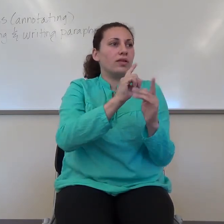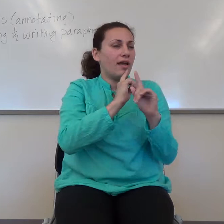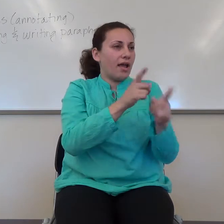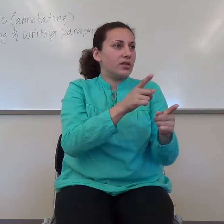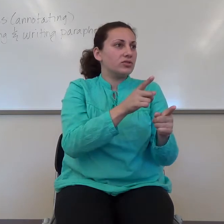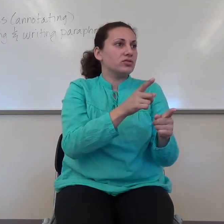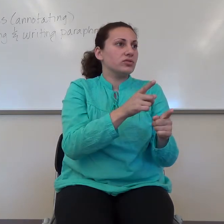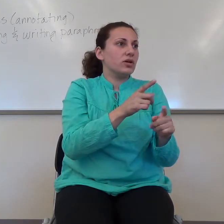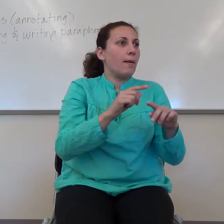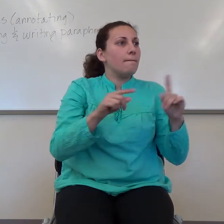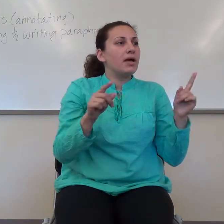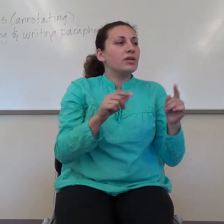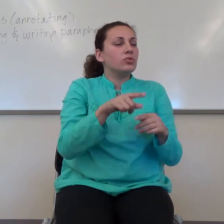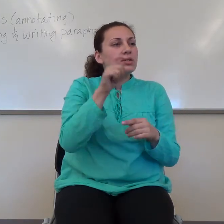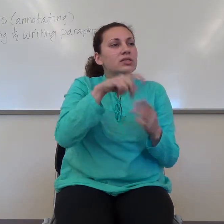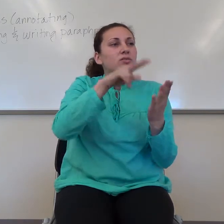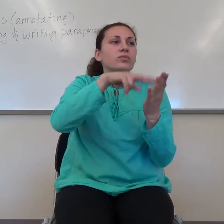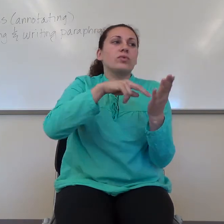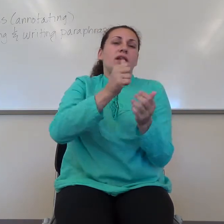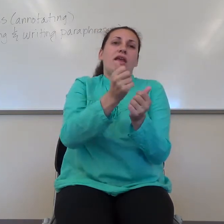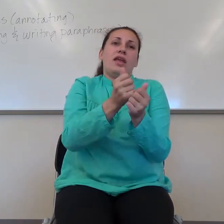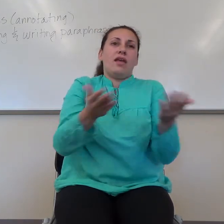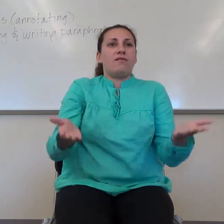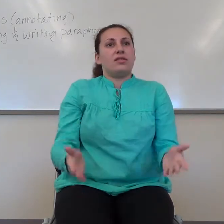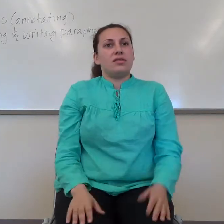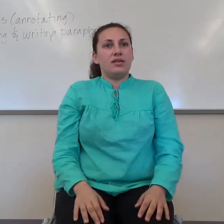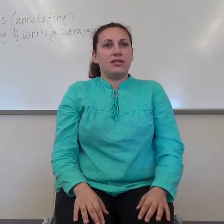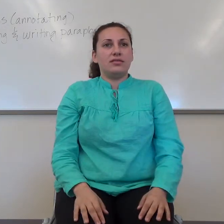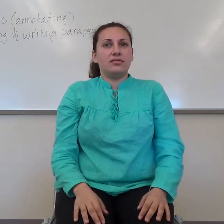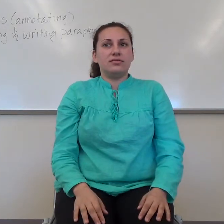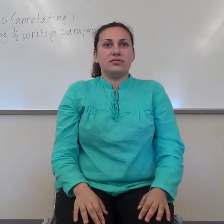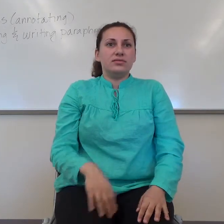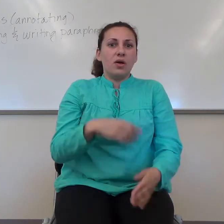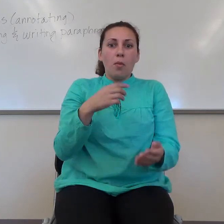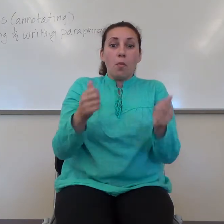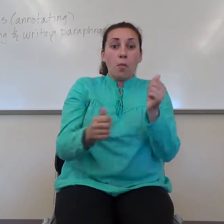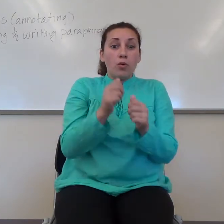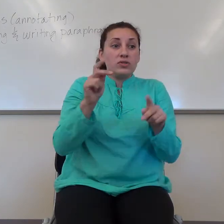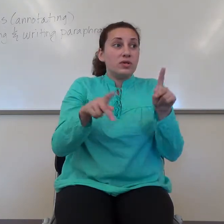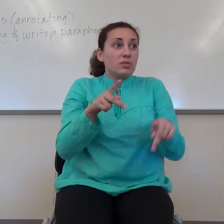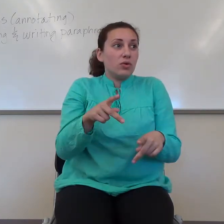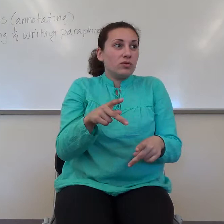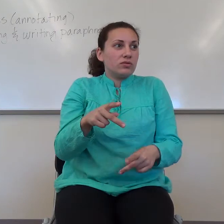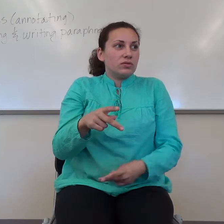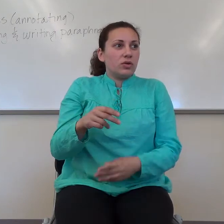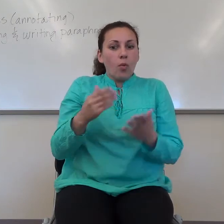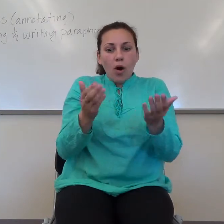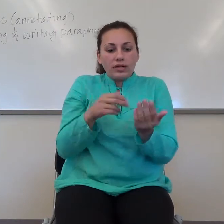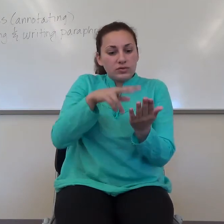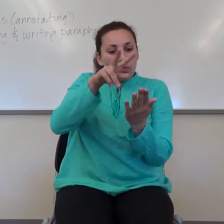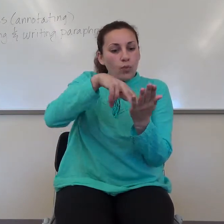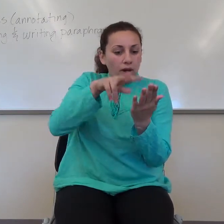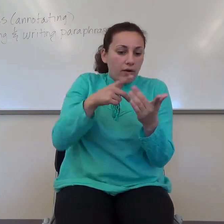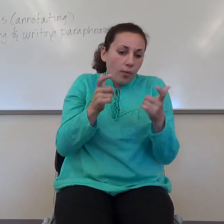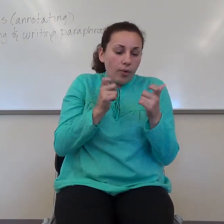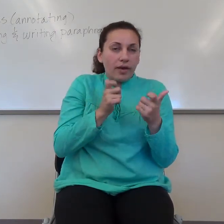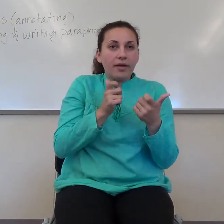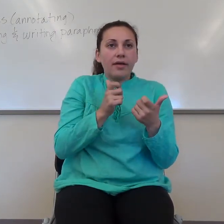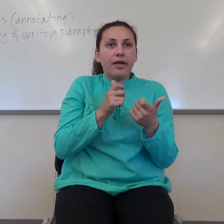an answer for. So your impulse is to just go down and circle these. read the whole thing through, consider all